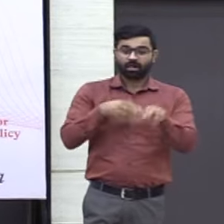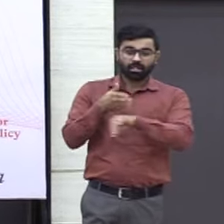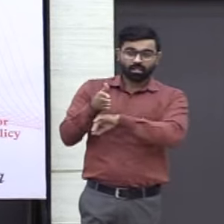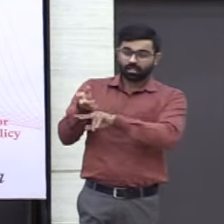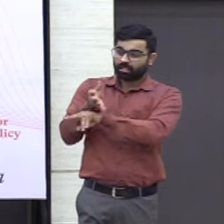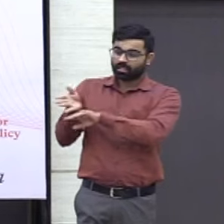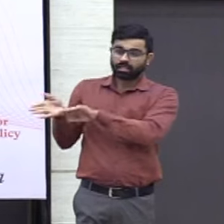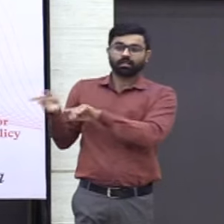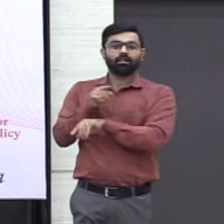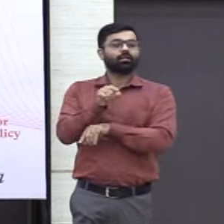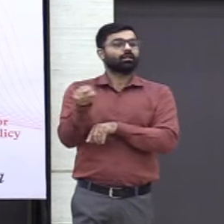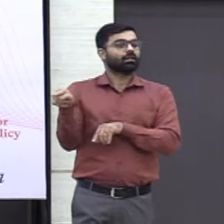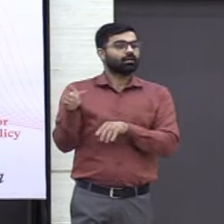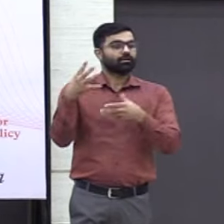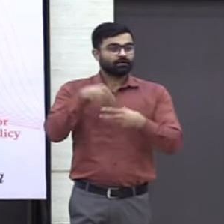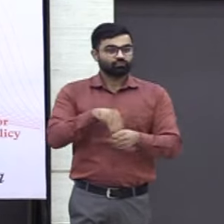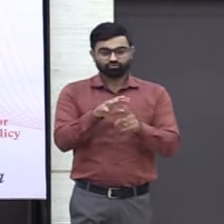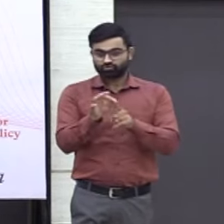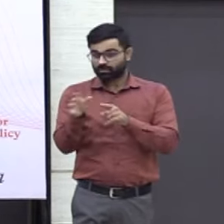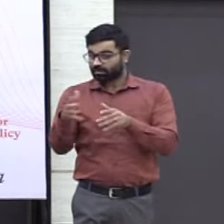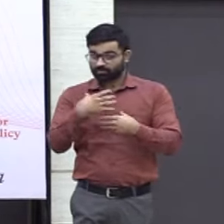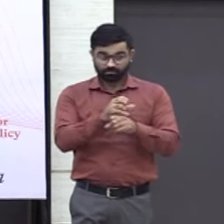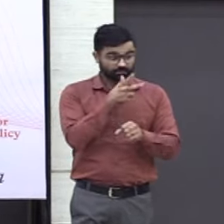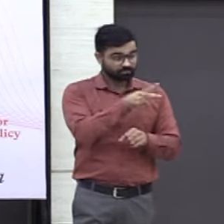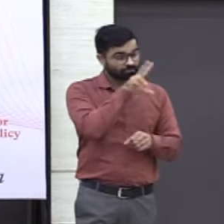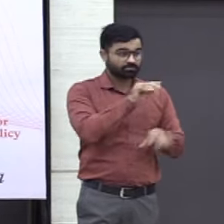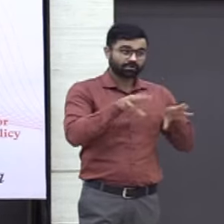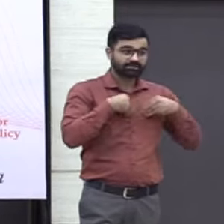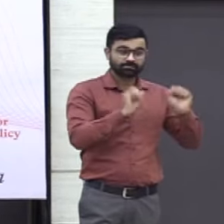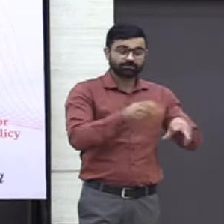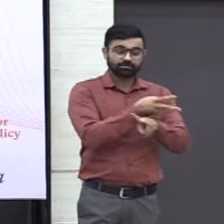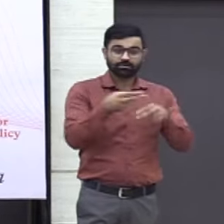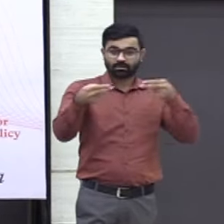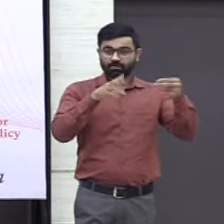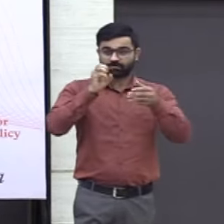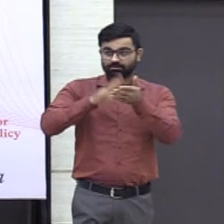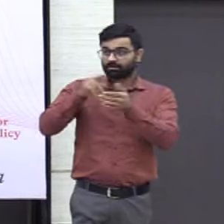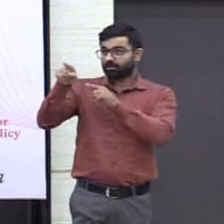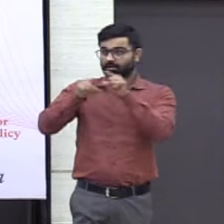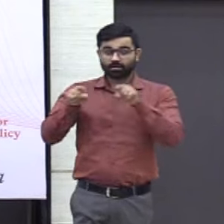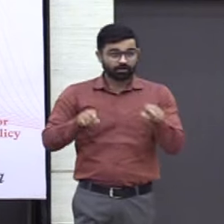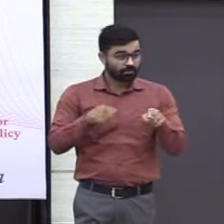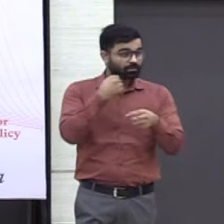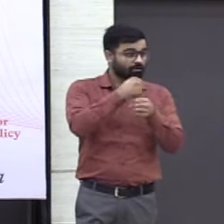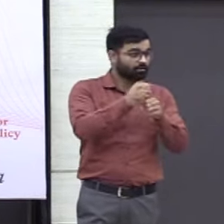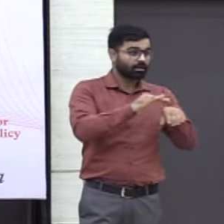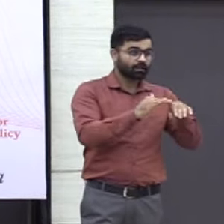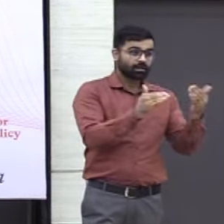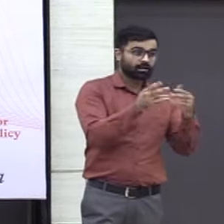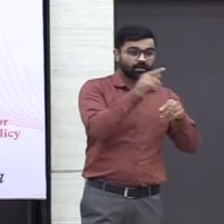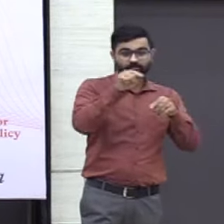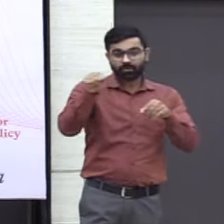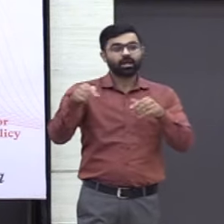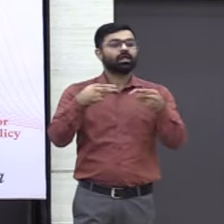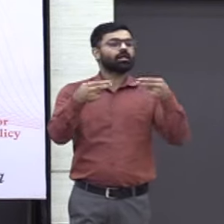will do this, I will do that. Unless you do this, unless you make this statement, unless you name this chief minister or name that government servant or name this person